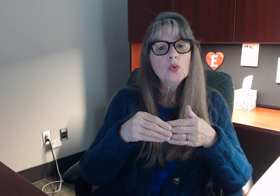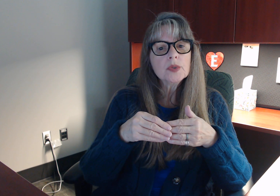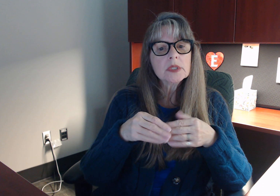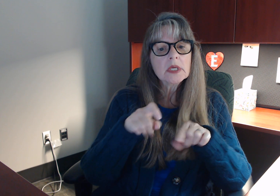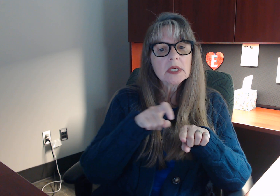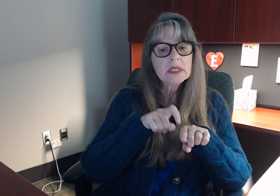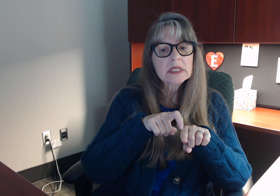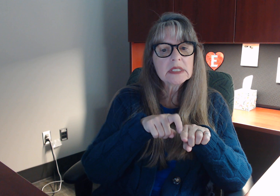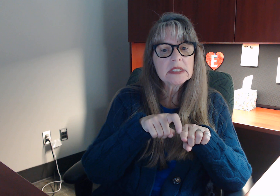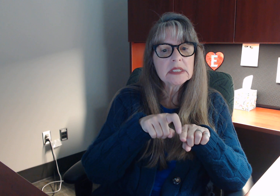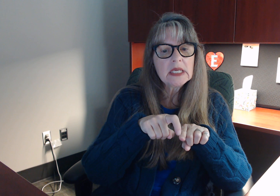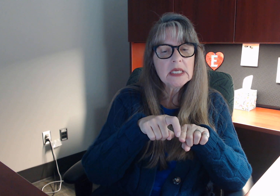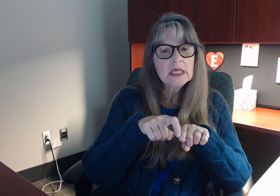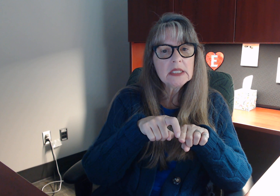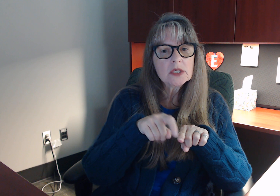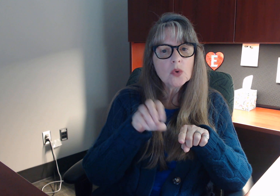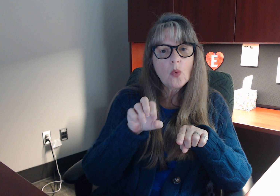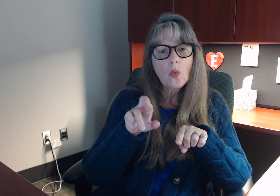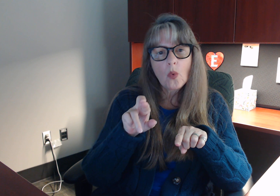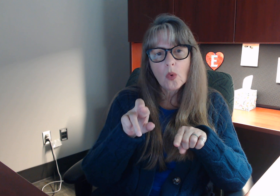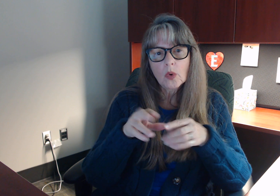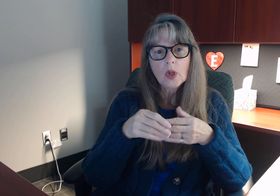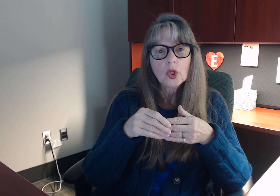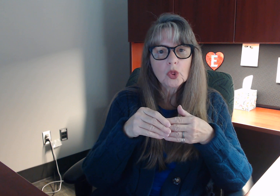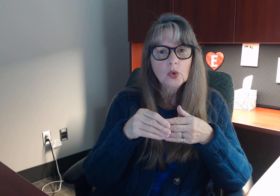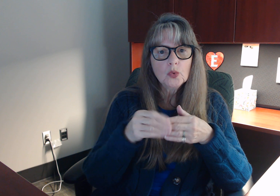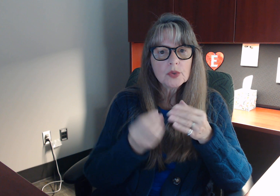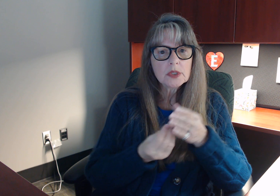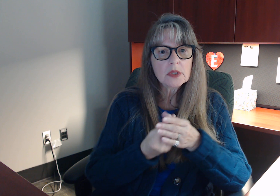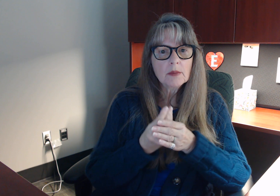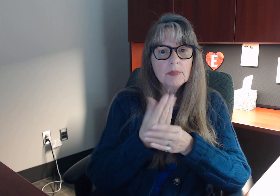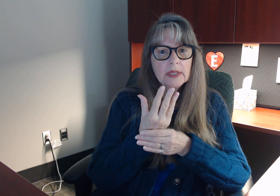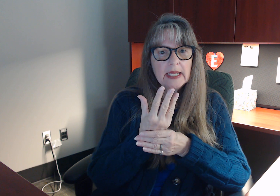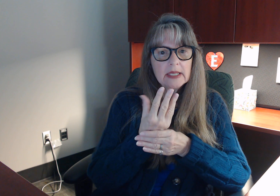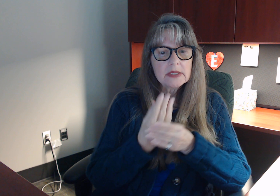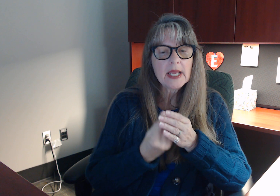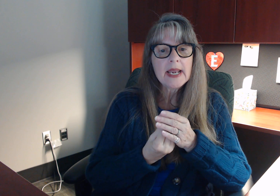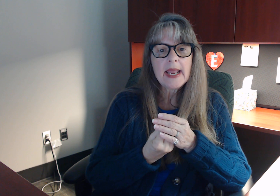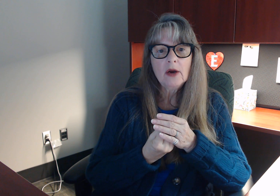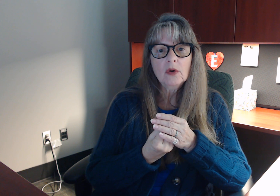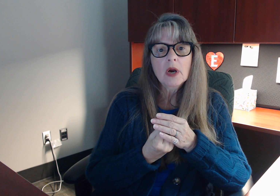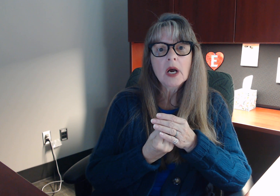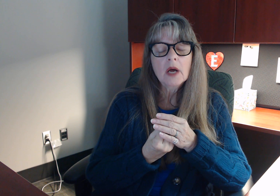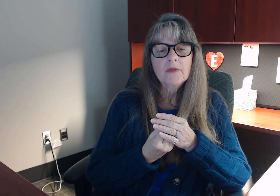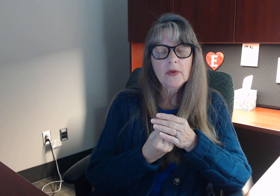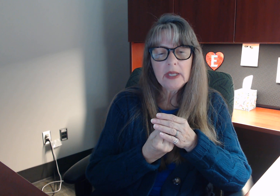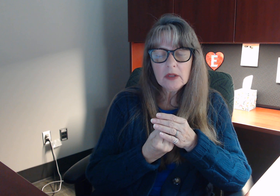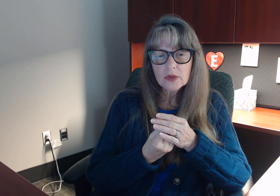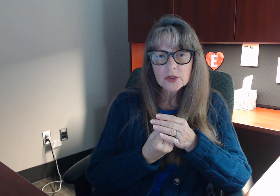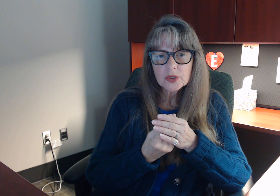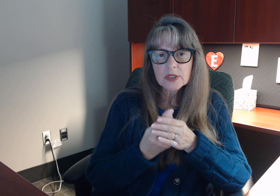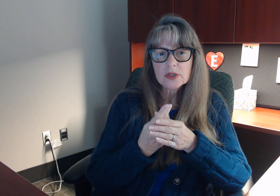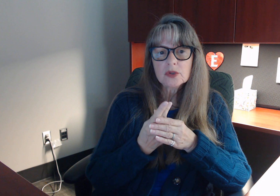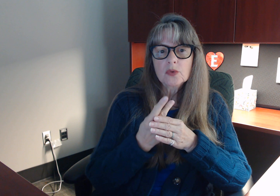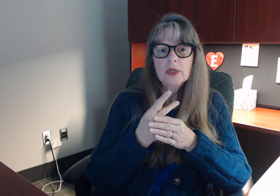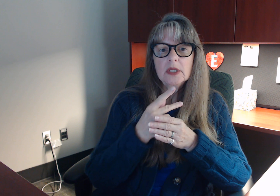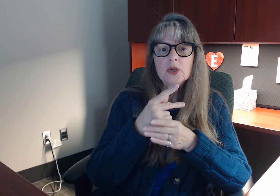Loose seeds or loose plants. Now, a very English is doing it into